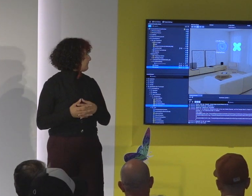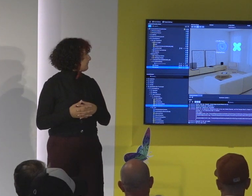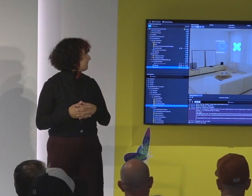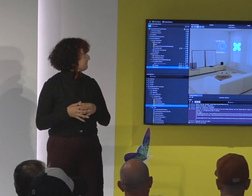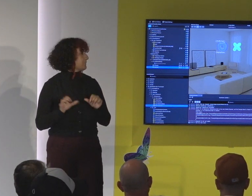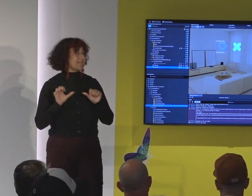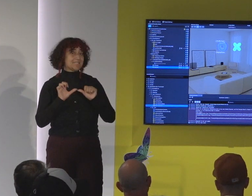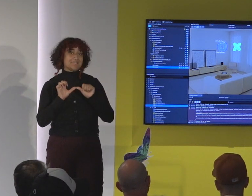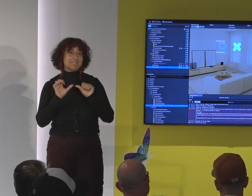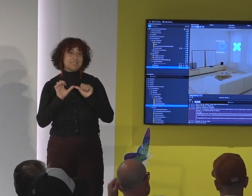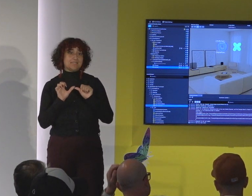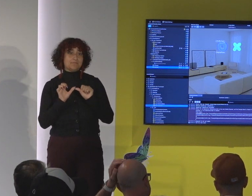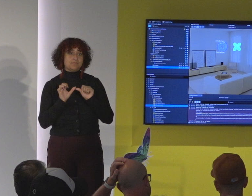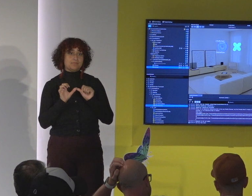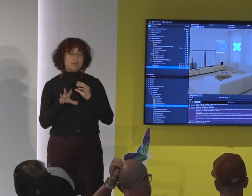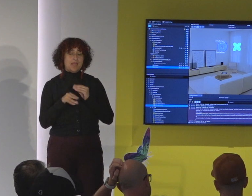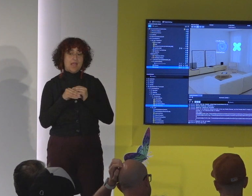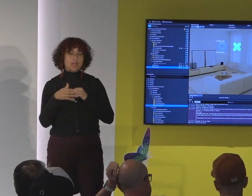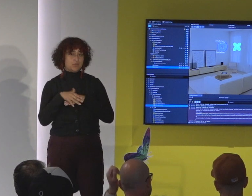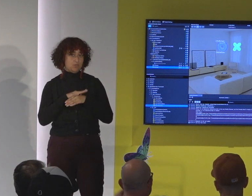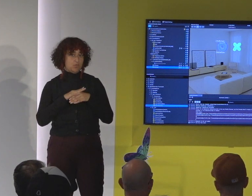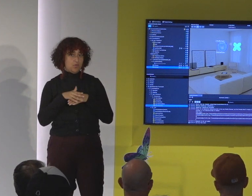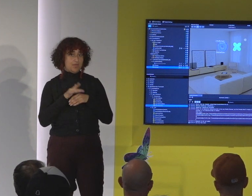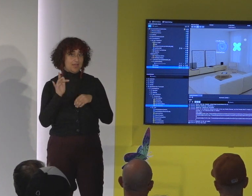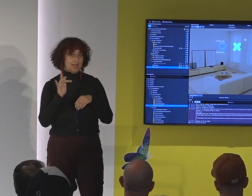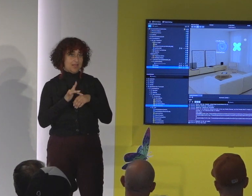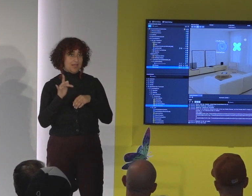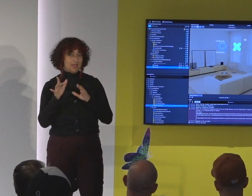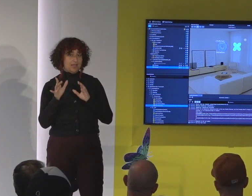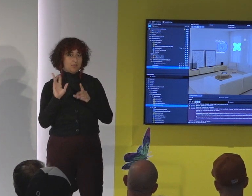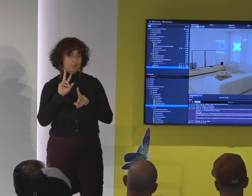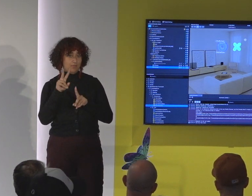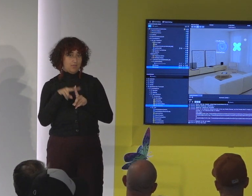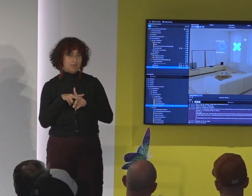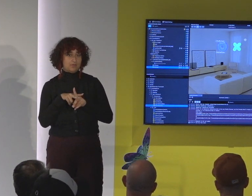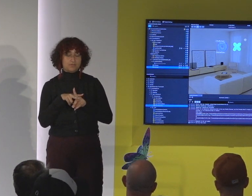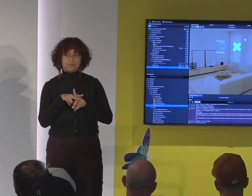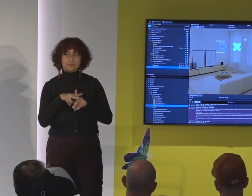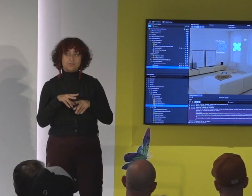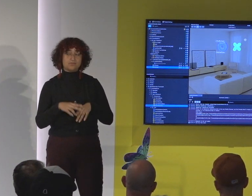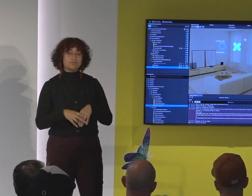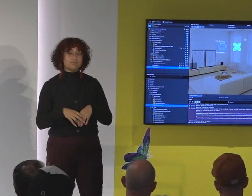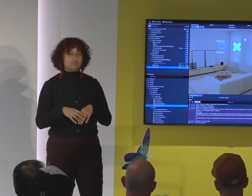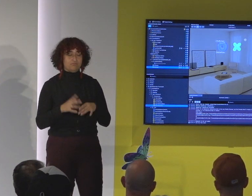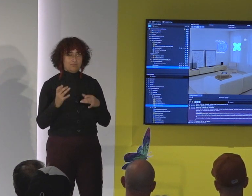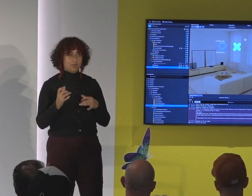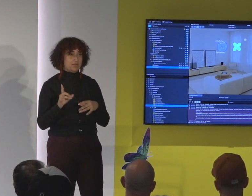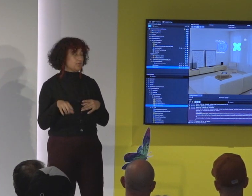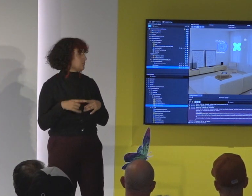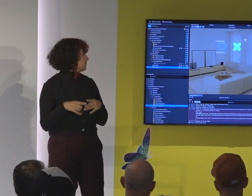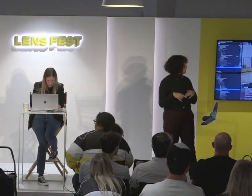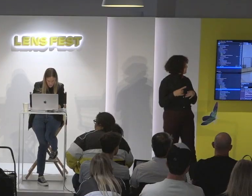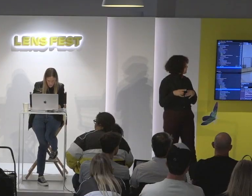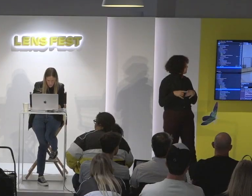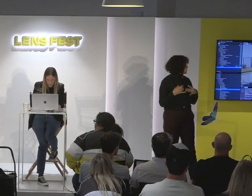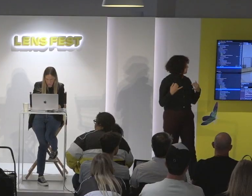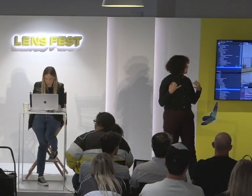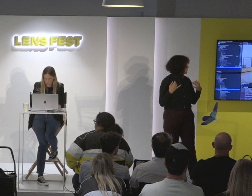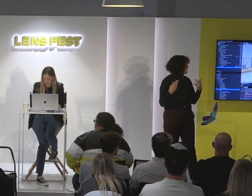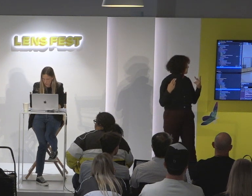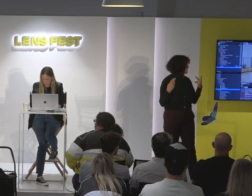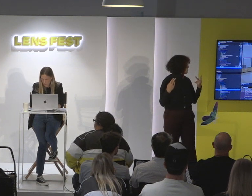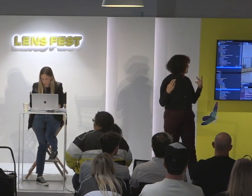just keep position, add smoothing, click apply. Let's refresh our preview panels.